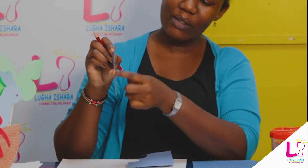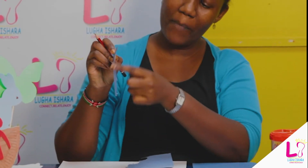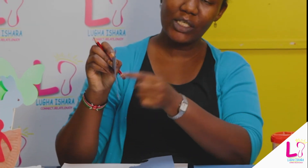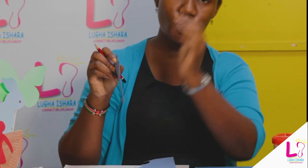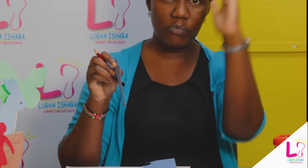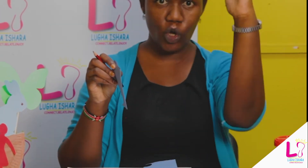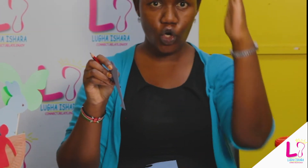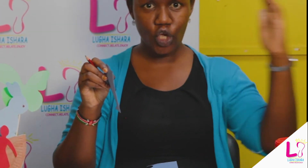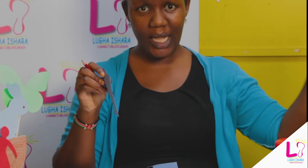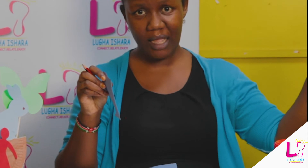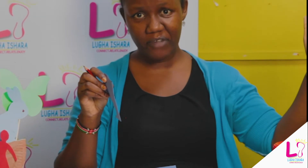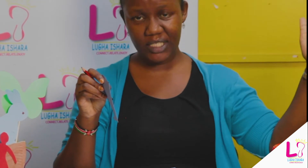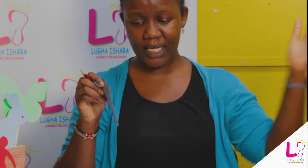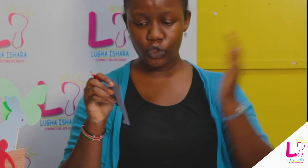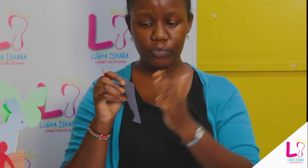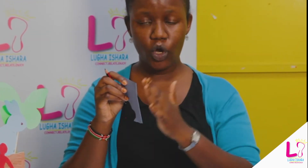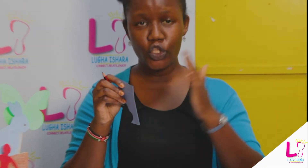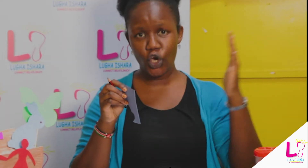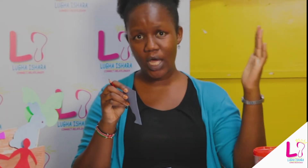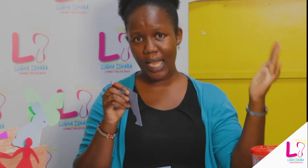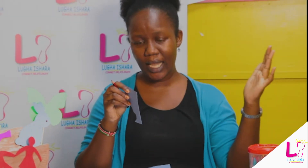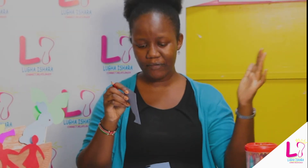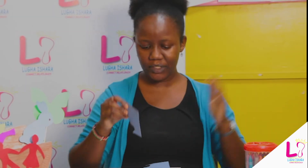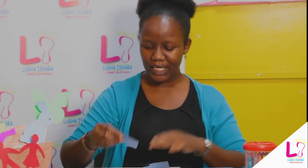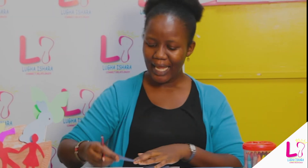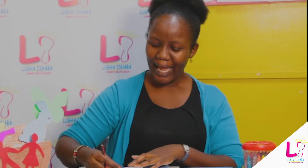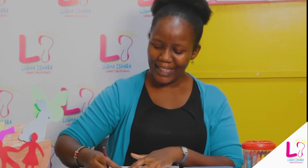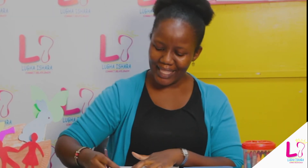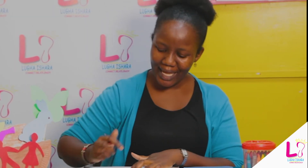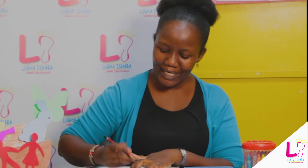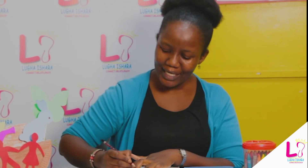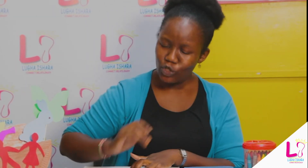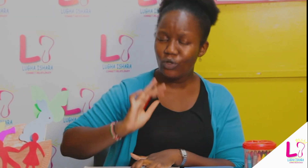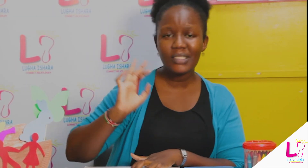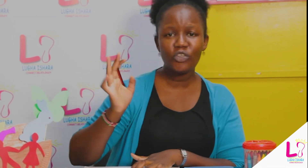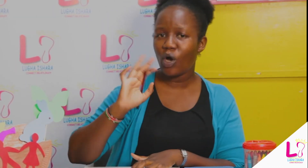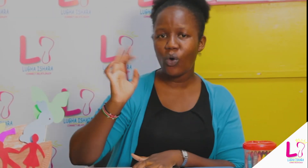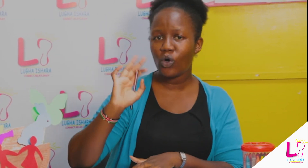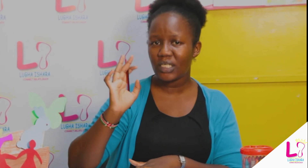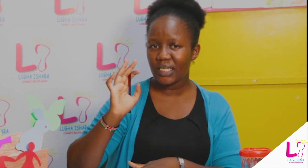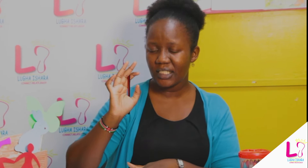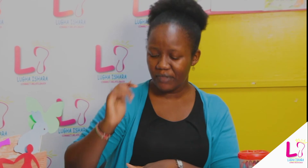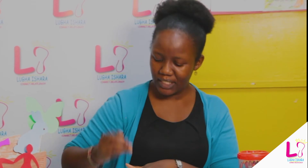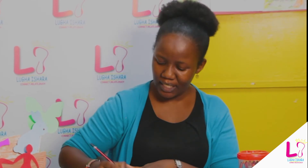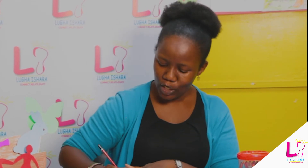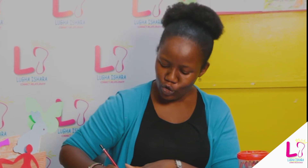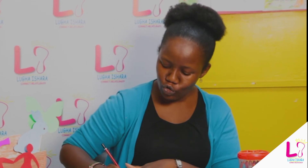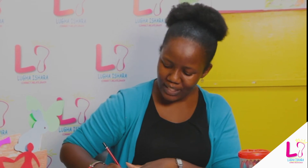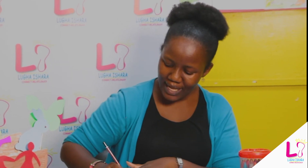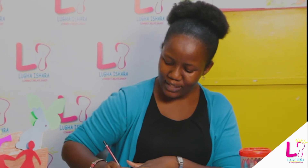part should be on your left side, should be on your left. And then, using your own creativity, you